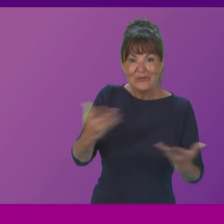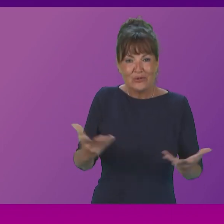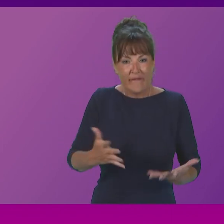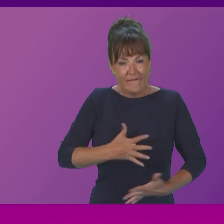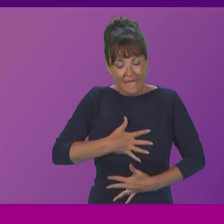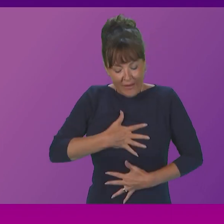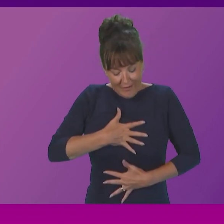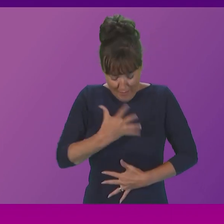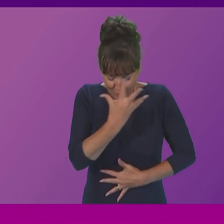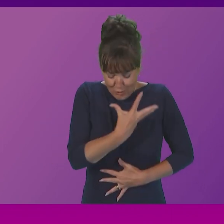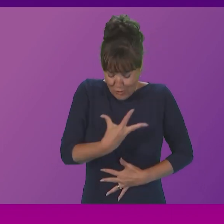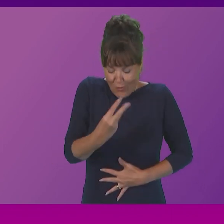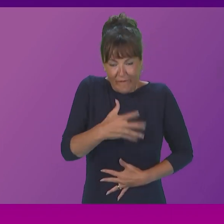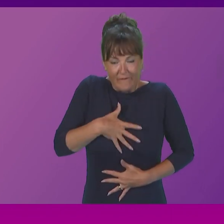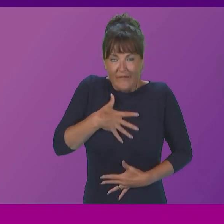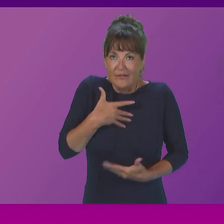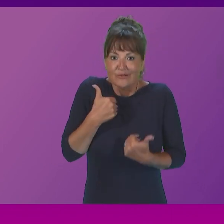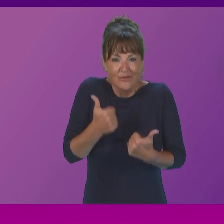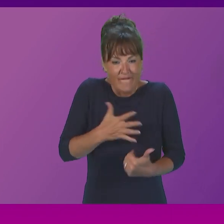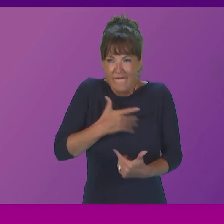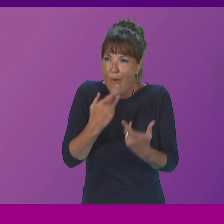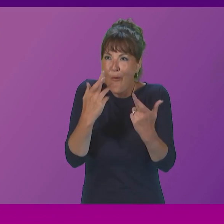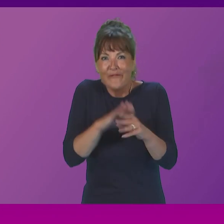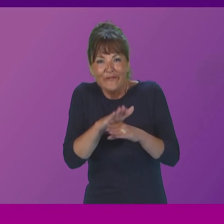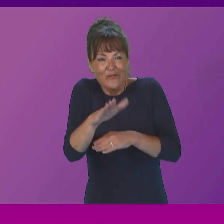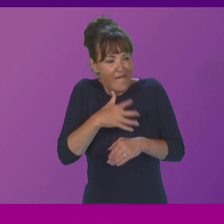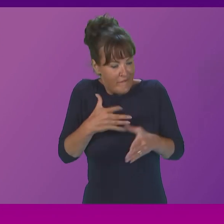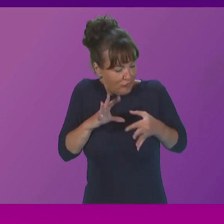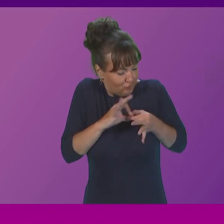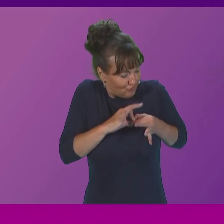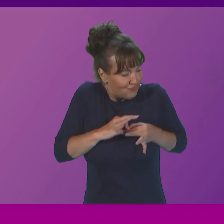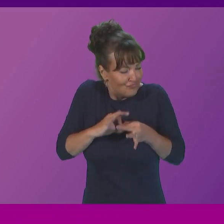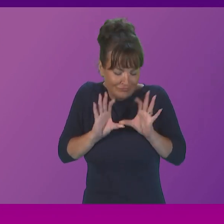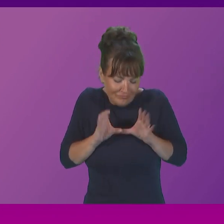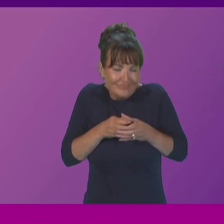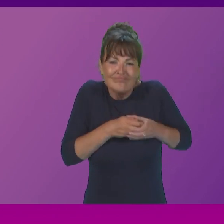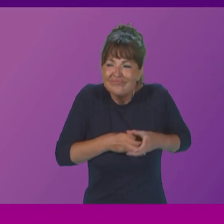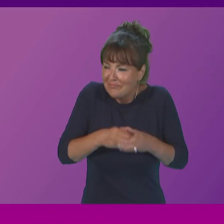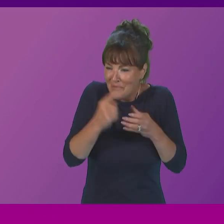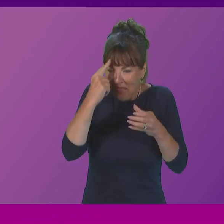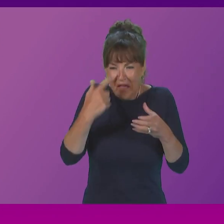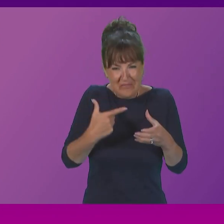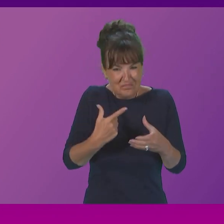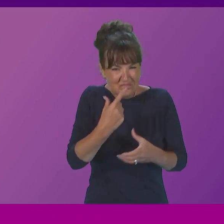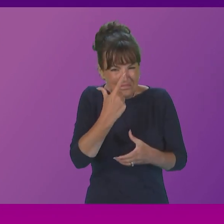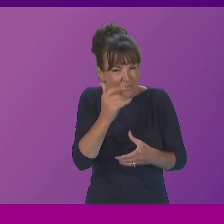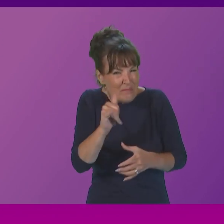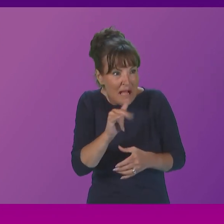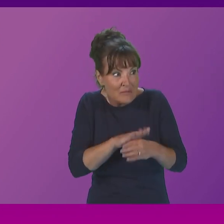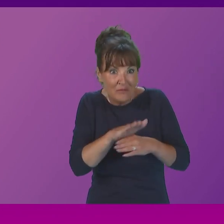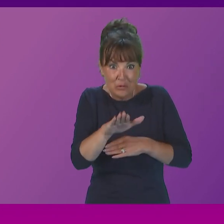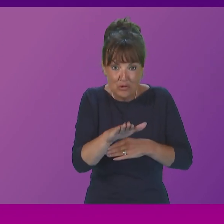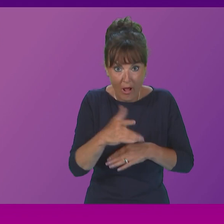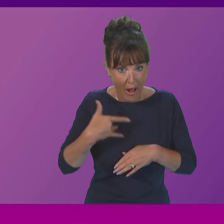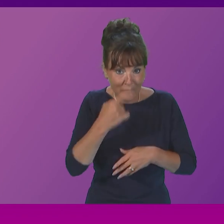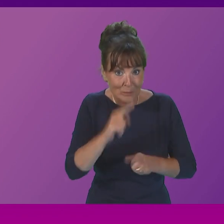you a space of hope, they give you a space of solidarity, they give you a space of thinking, well, things might just be able to be different, provided